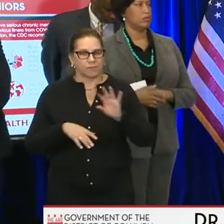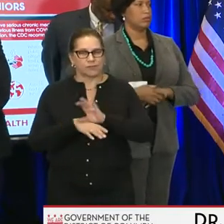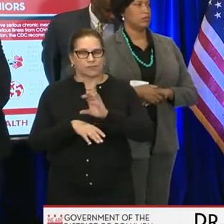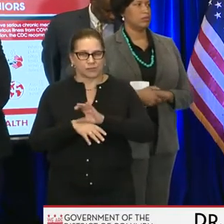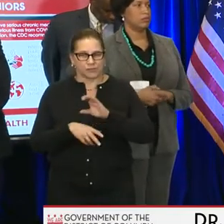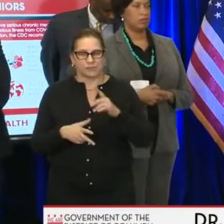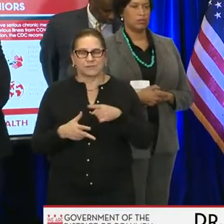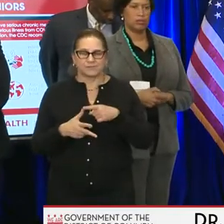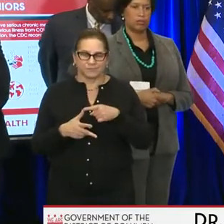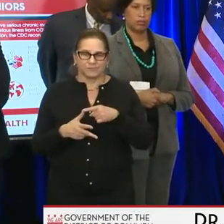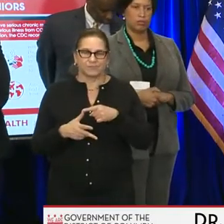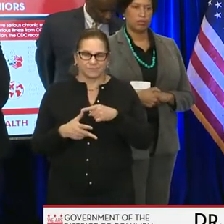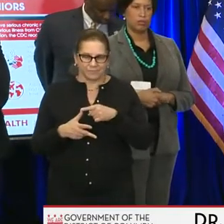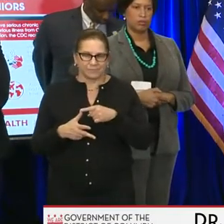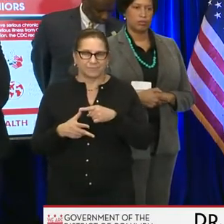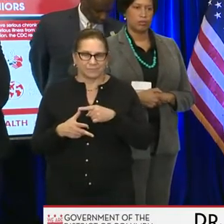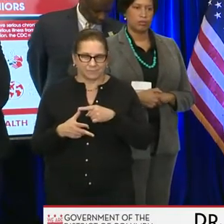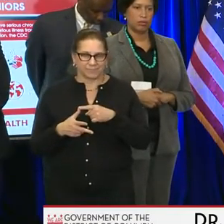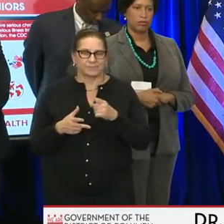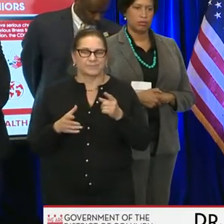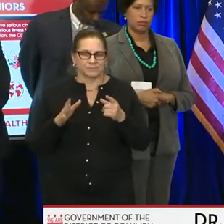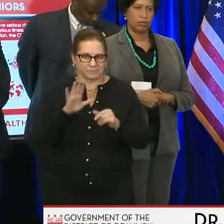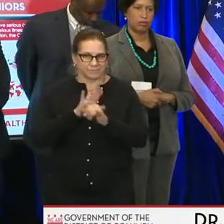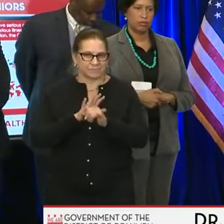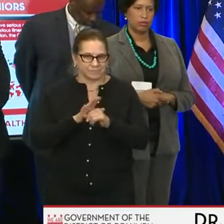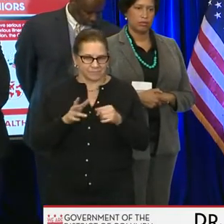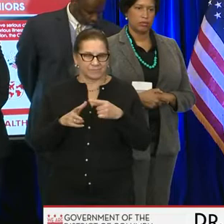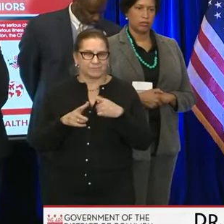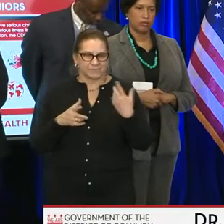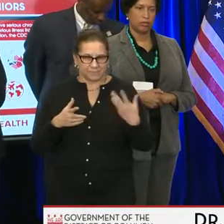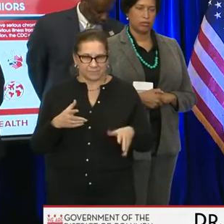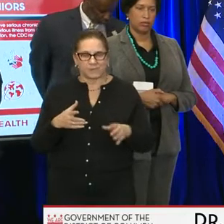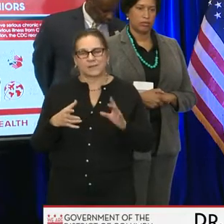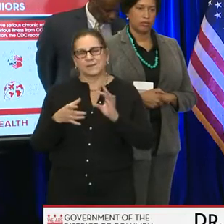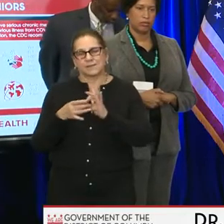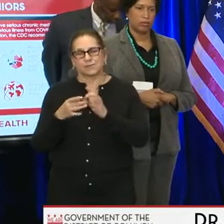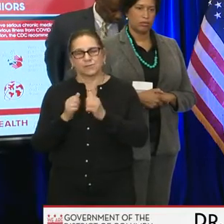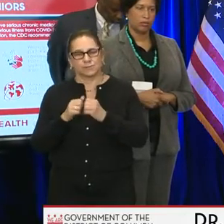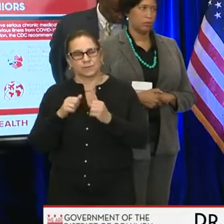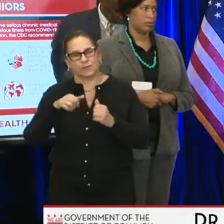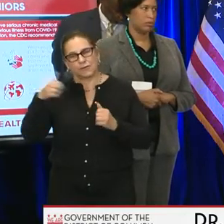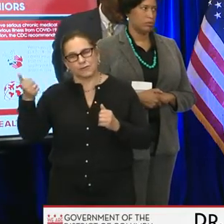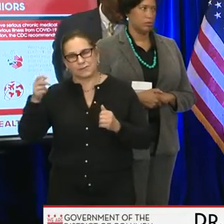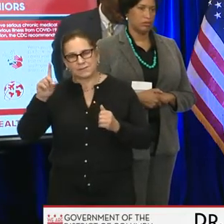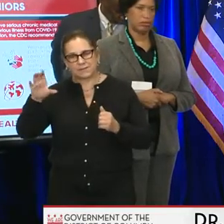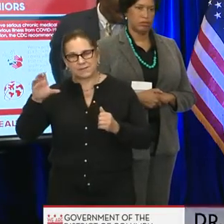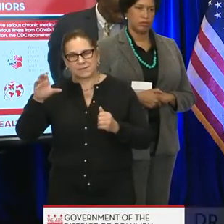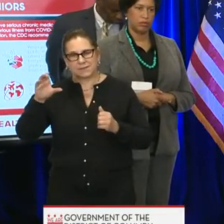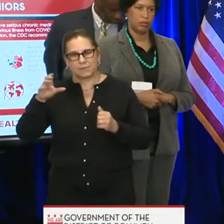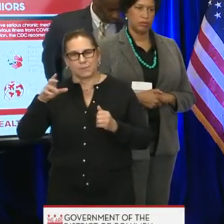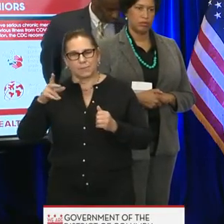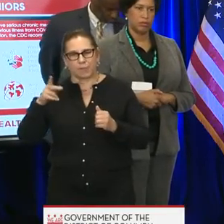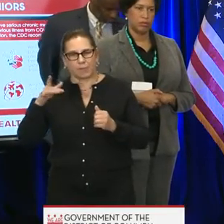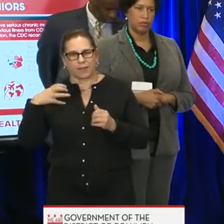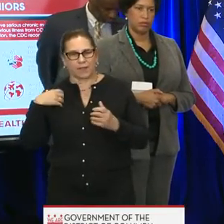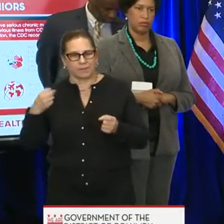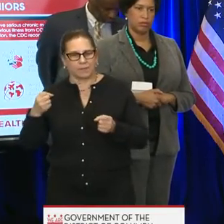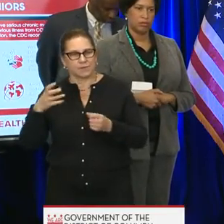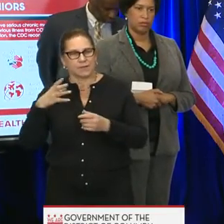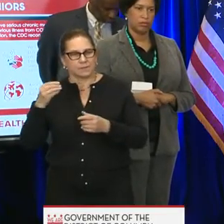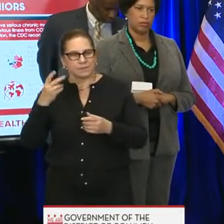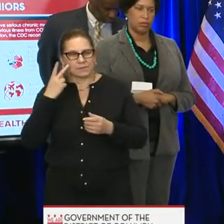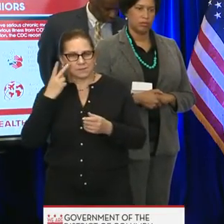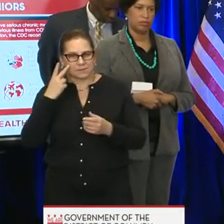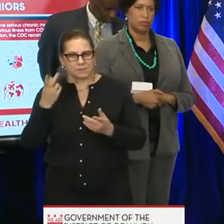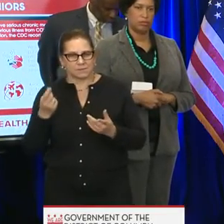identified a connection to other cases outside of the District of Columbia, possibly related to a conference in another state. The Kentucky